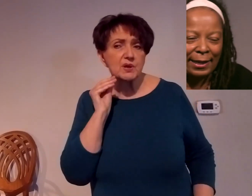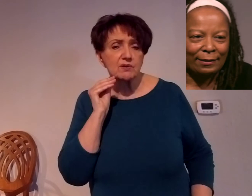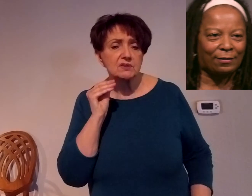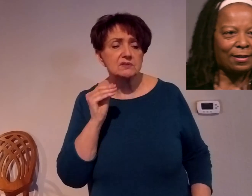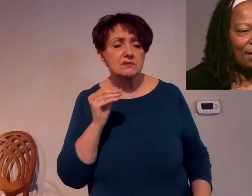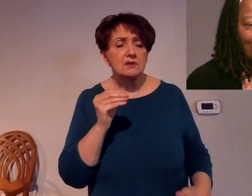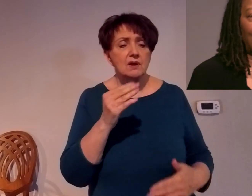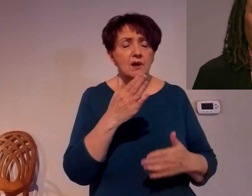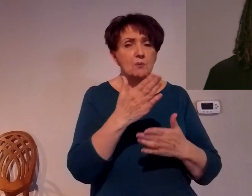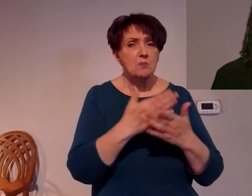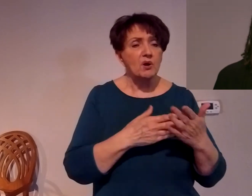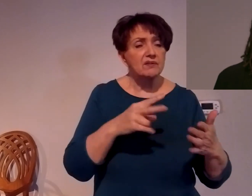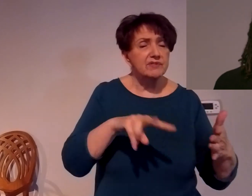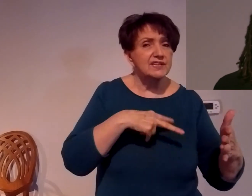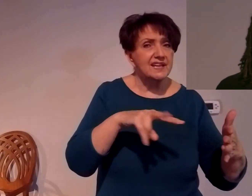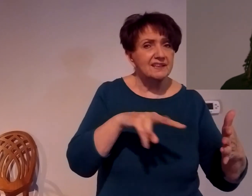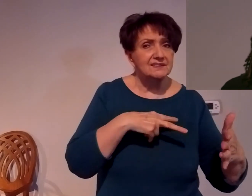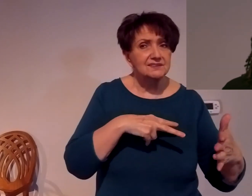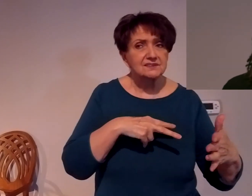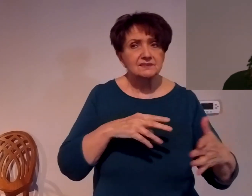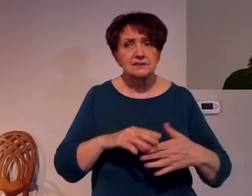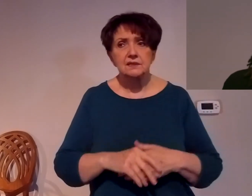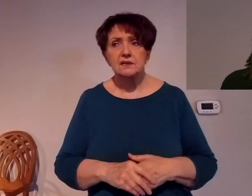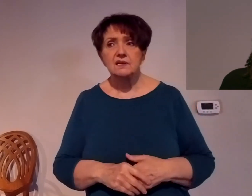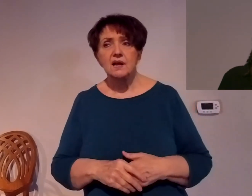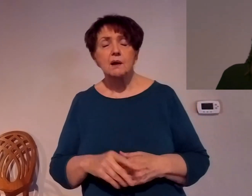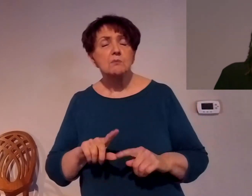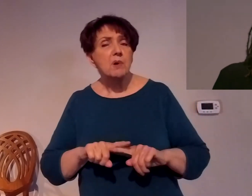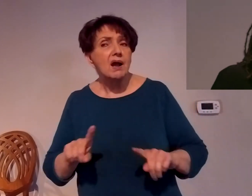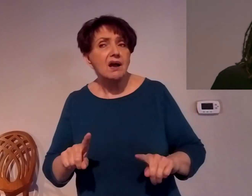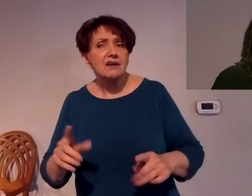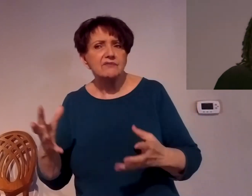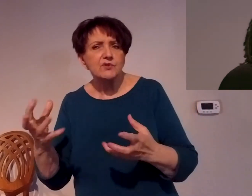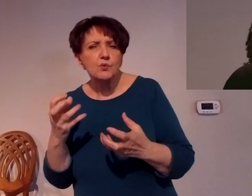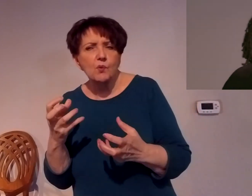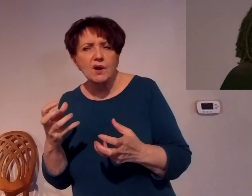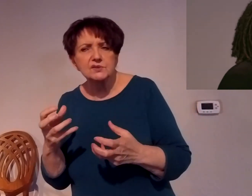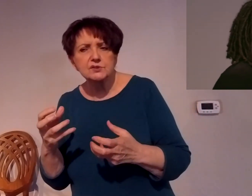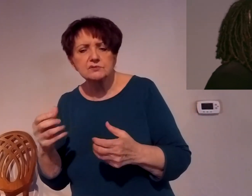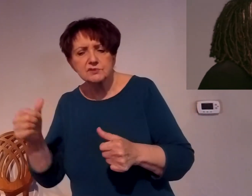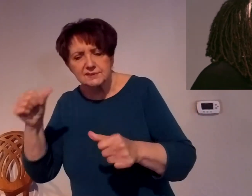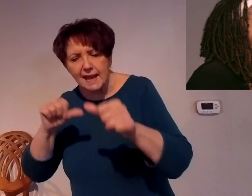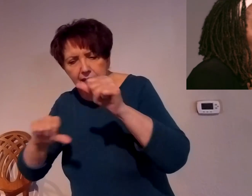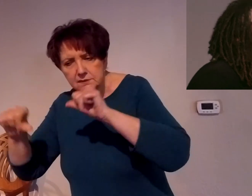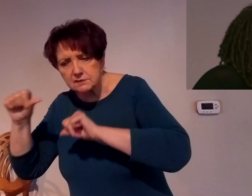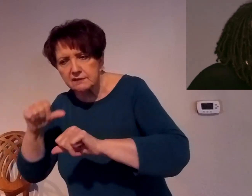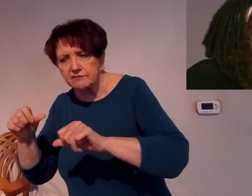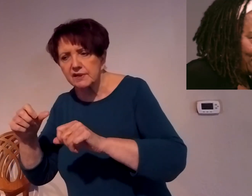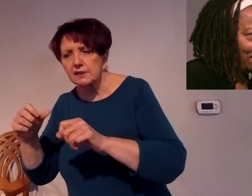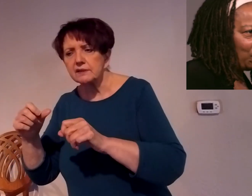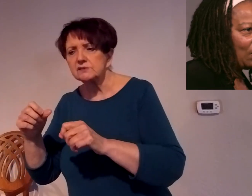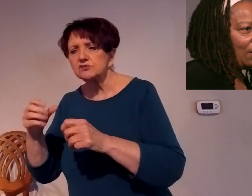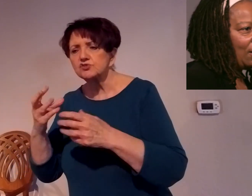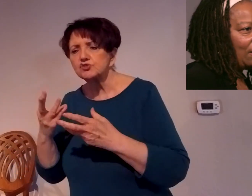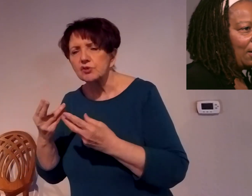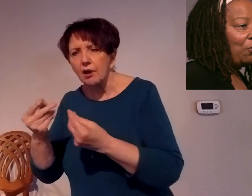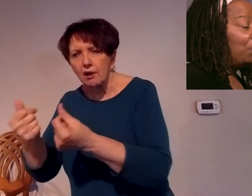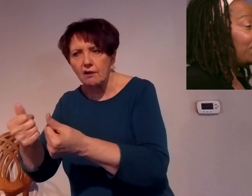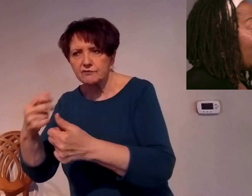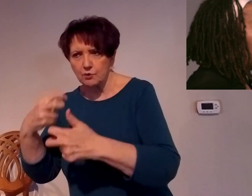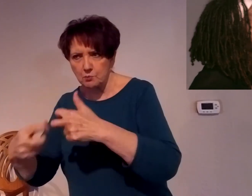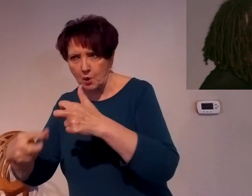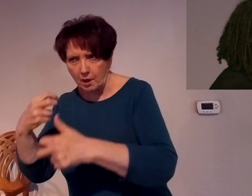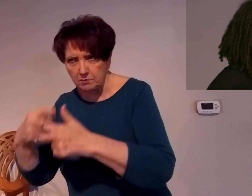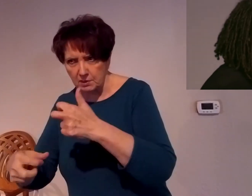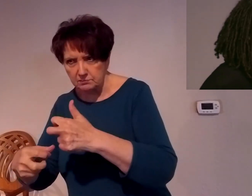human dance. But if you want to scientifically work out those problems, then